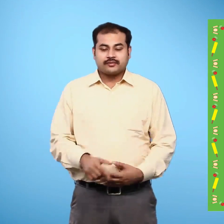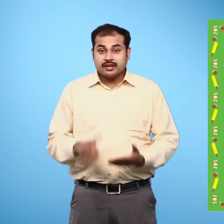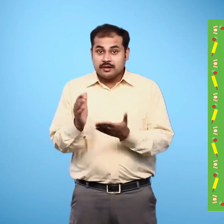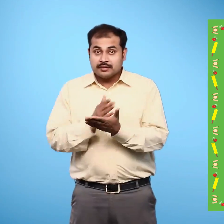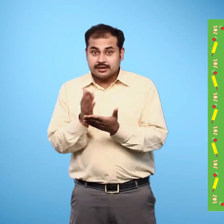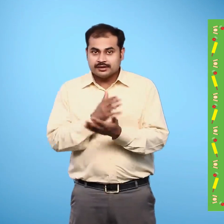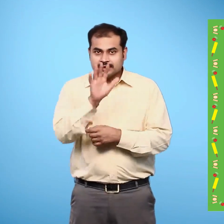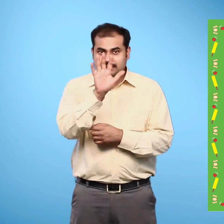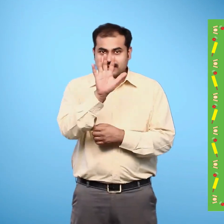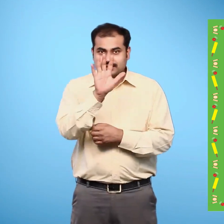Page 5.